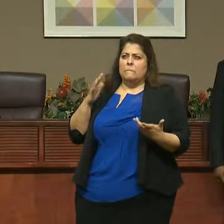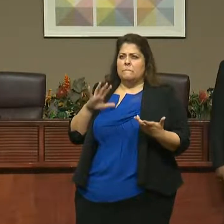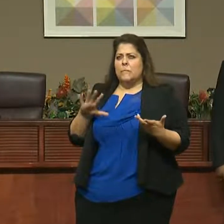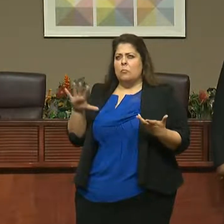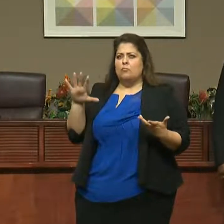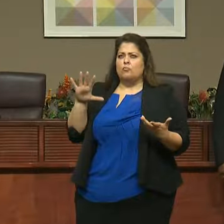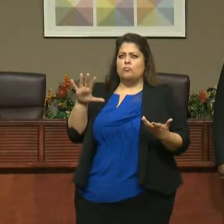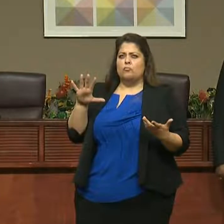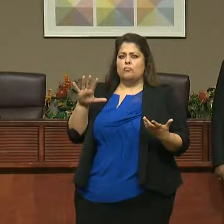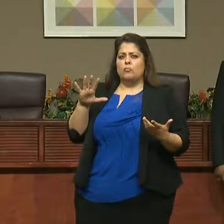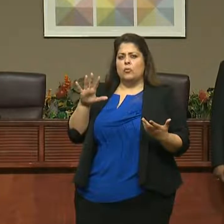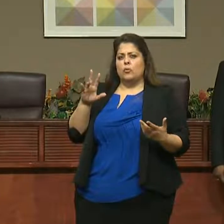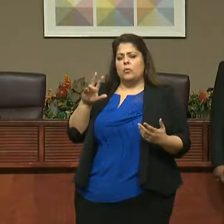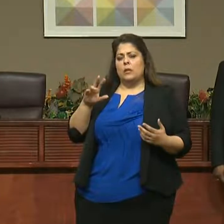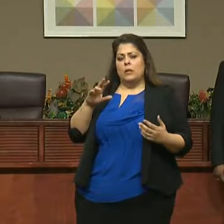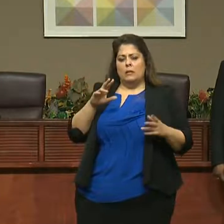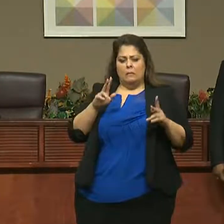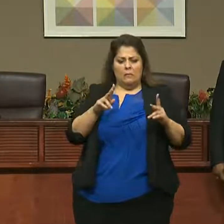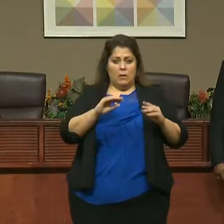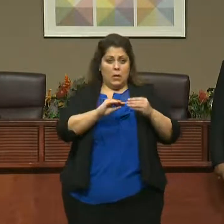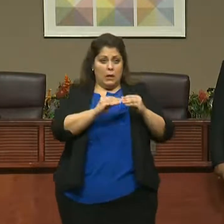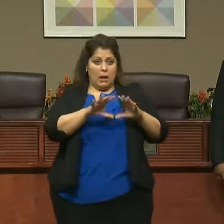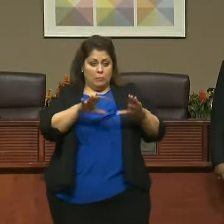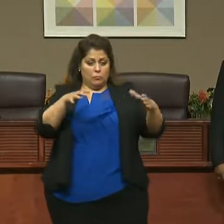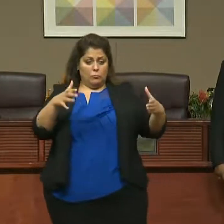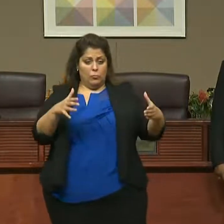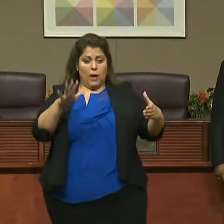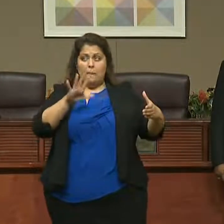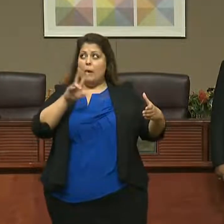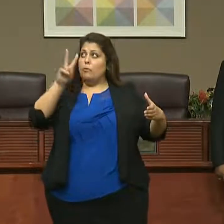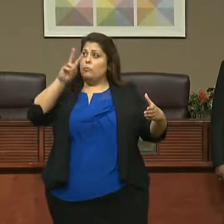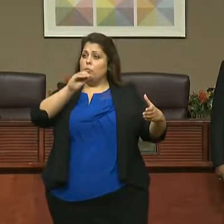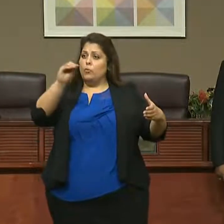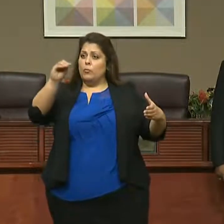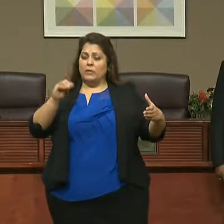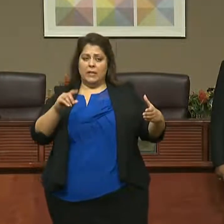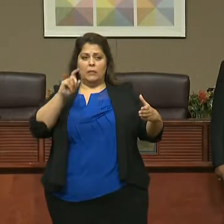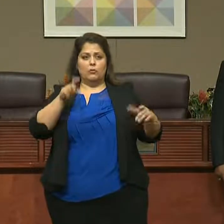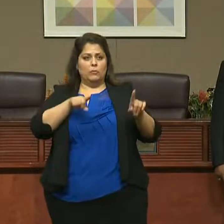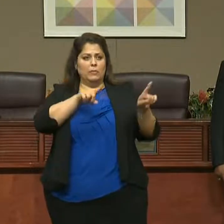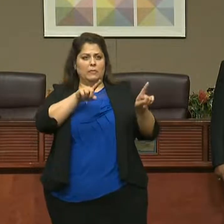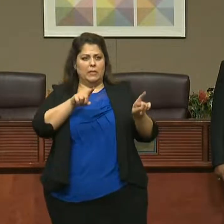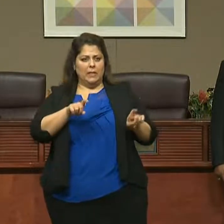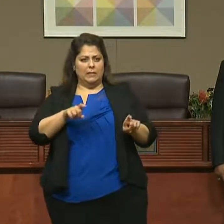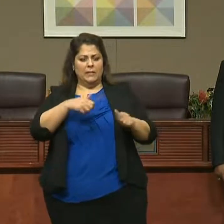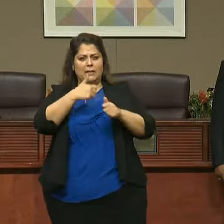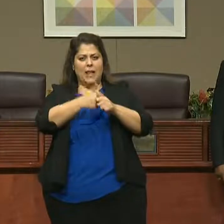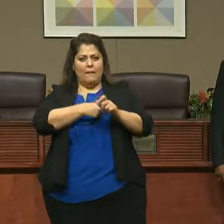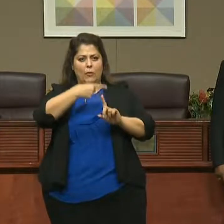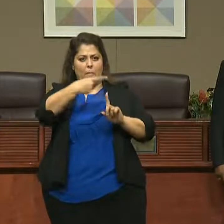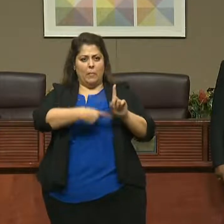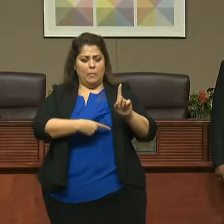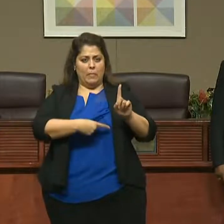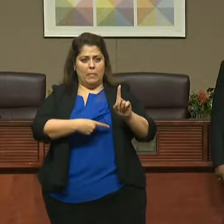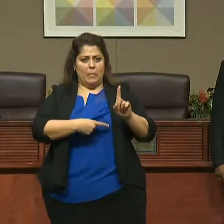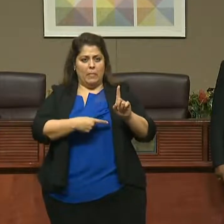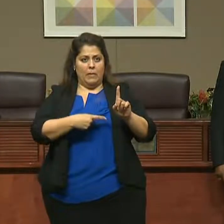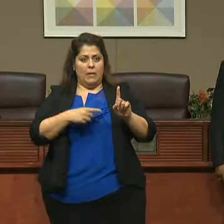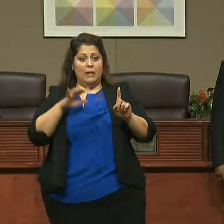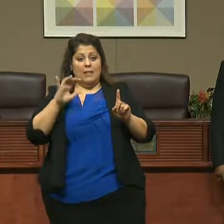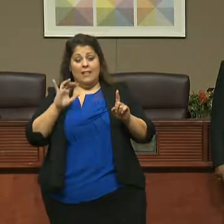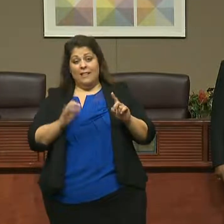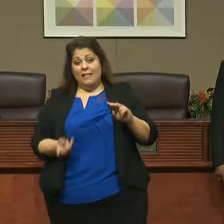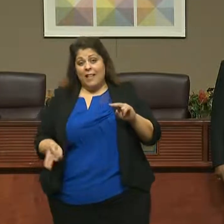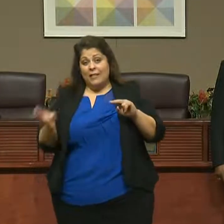about 2% of the population of any county should be tested every month. For that, is an increase for us. It's